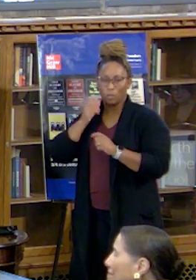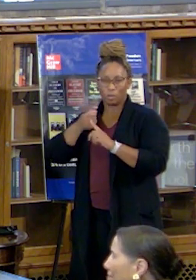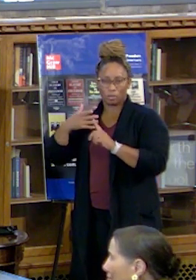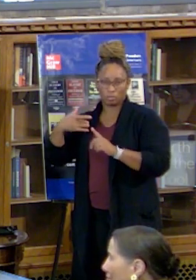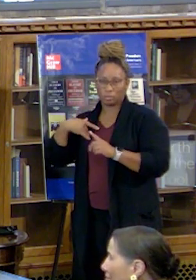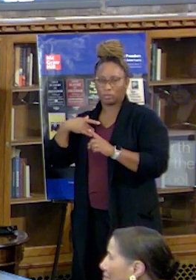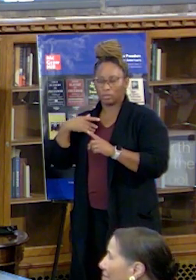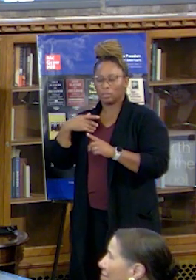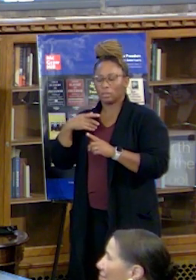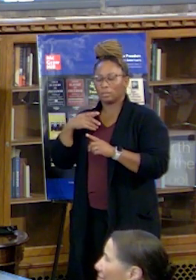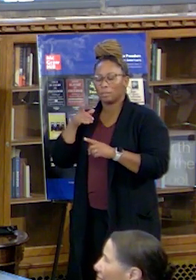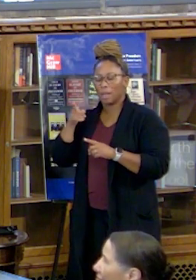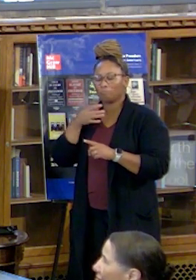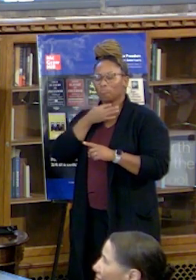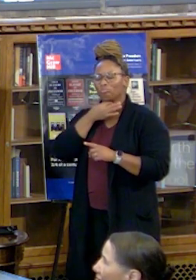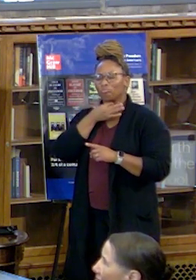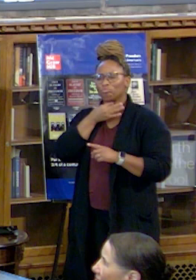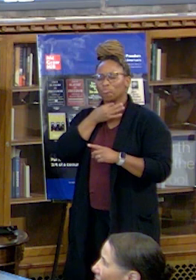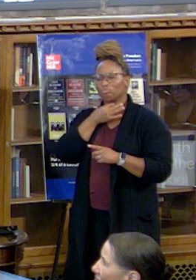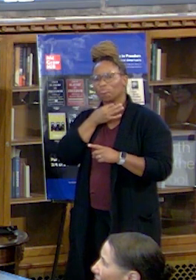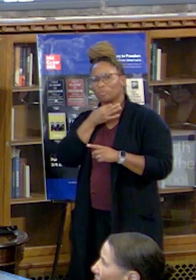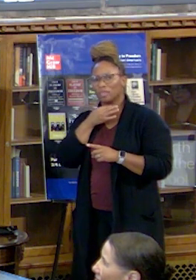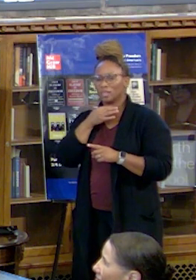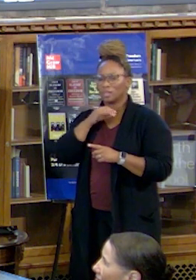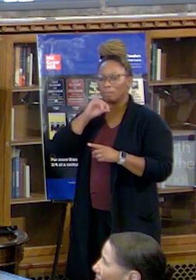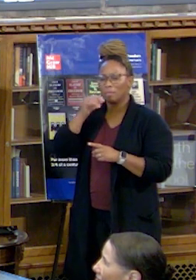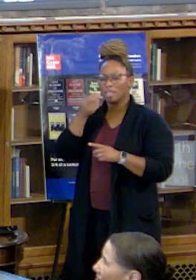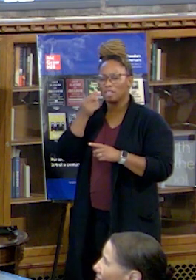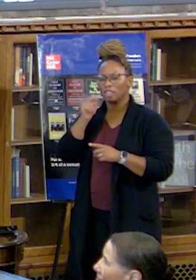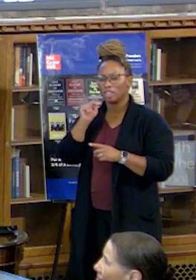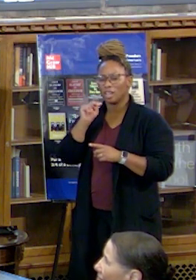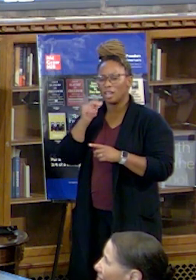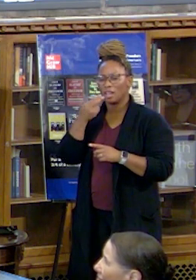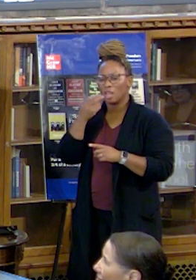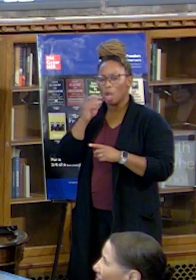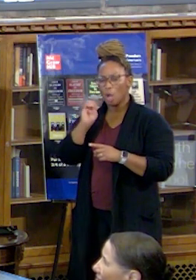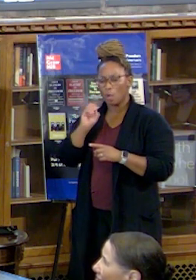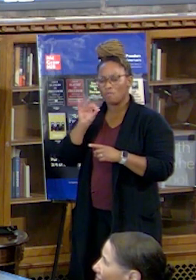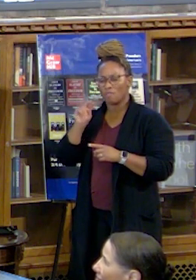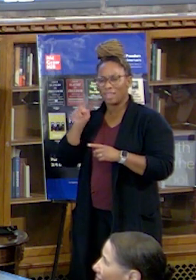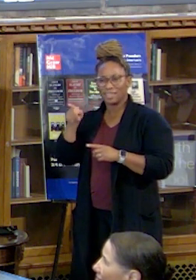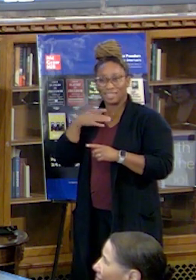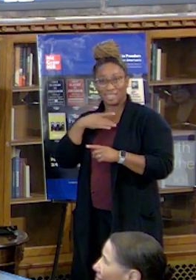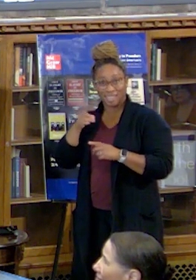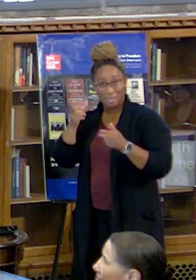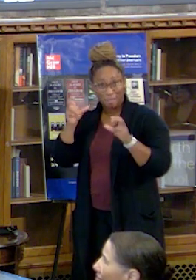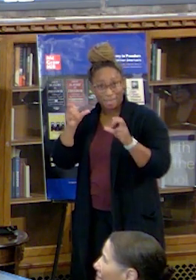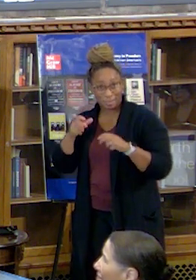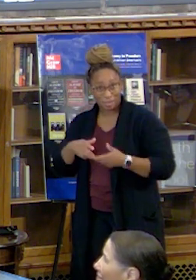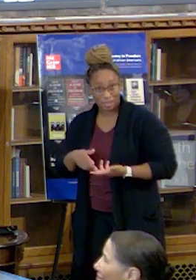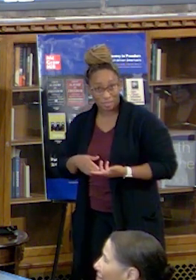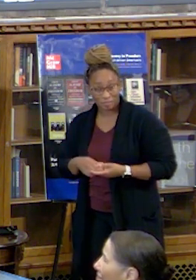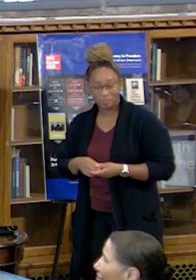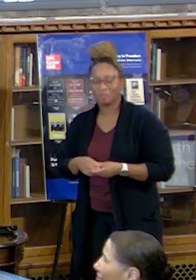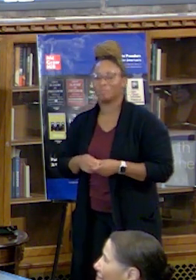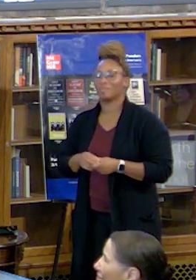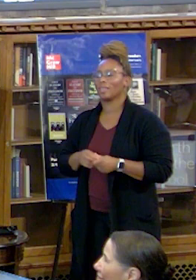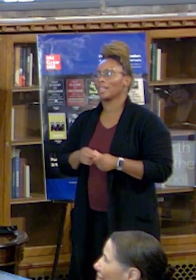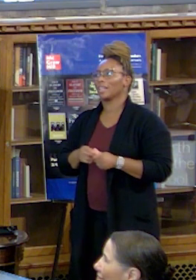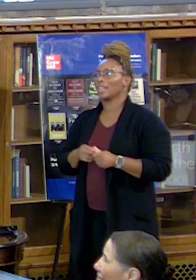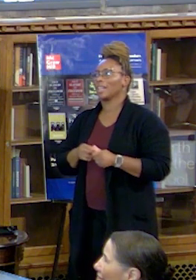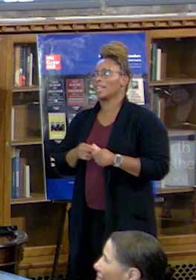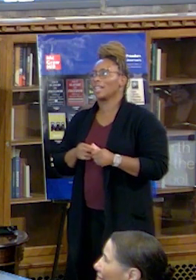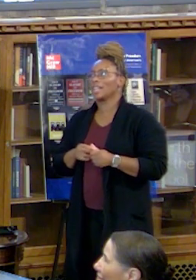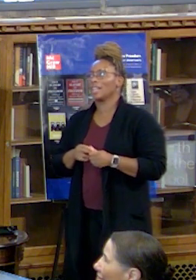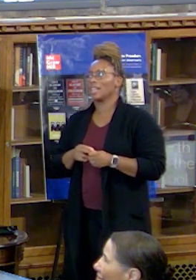moment but I was curious about whether or not John H Franklin liked basetball so I went through